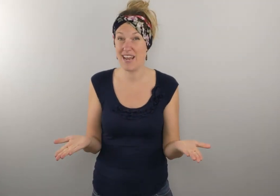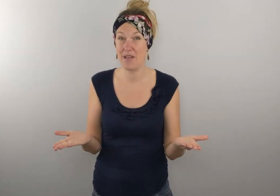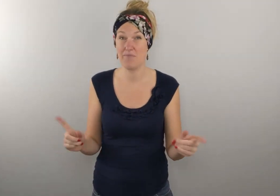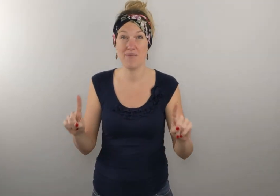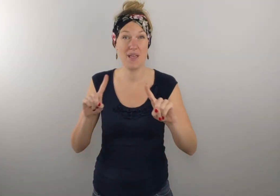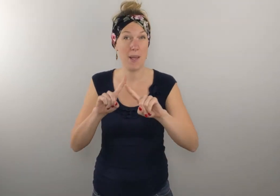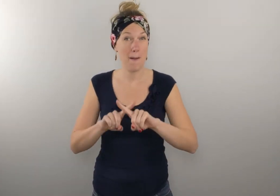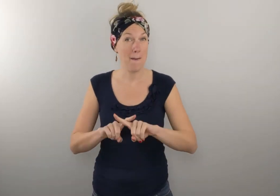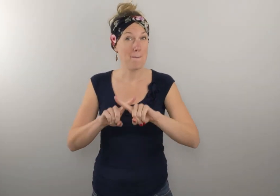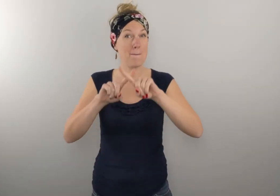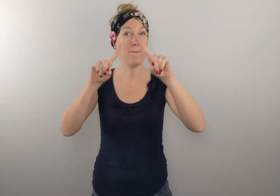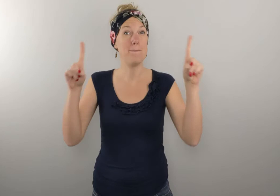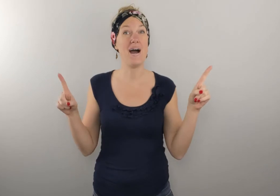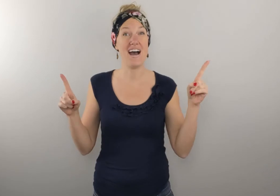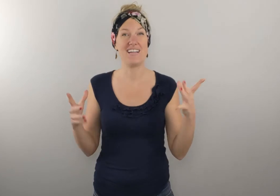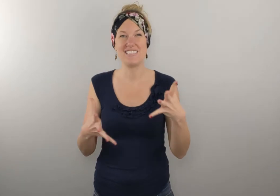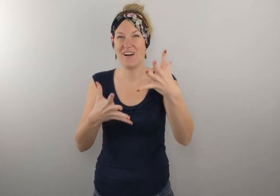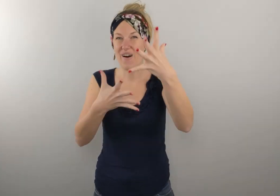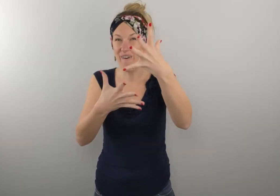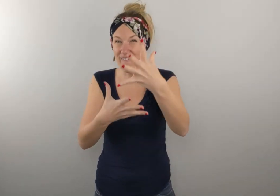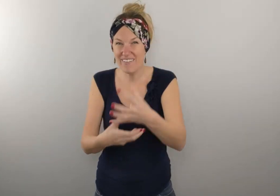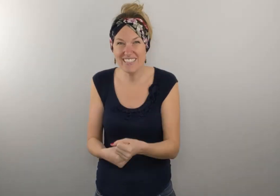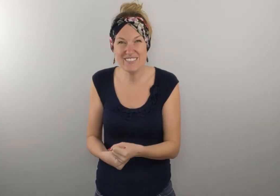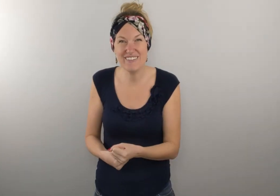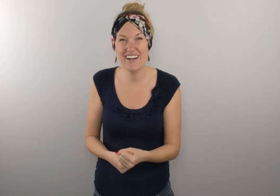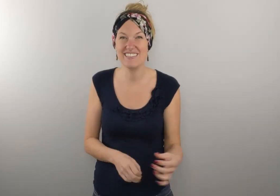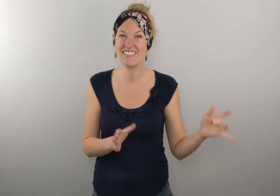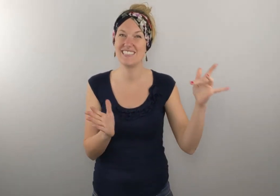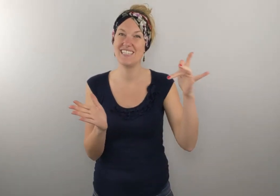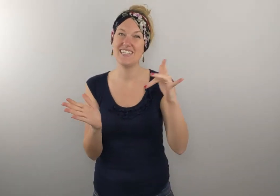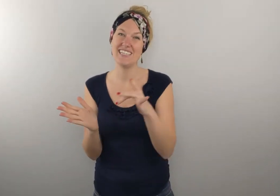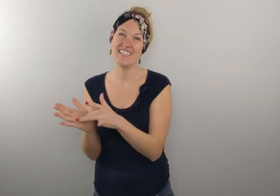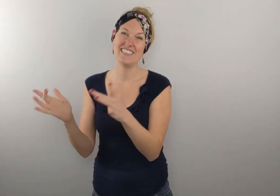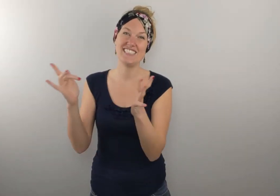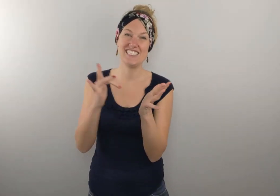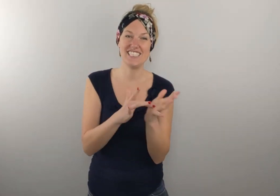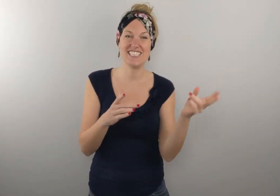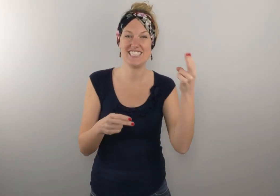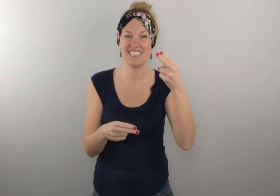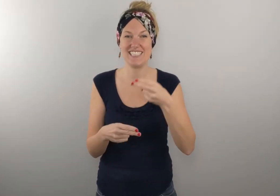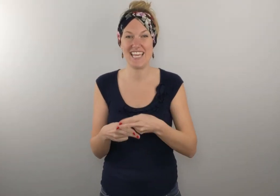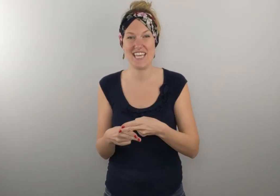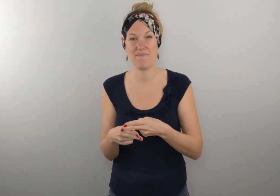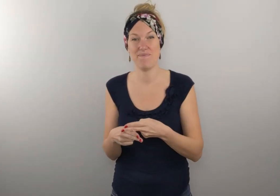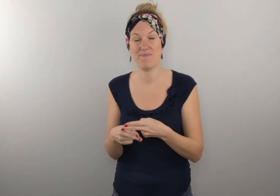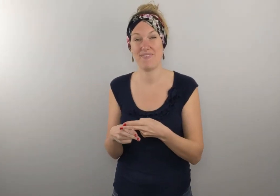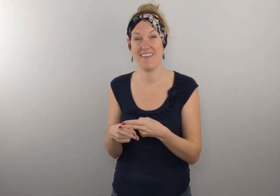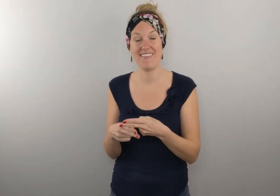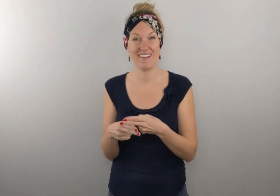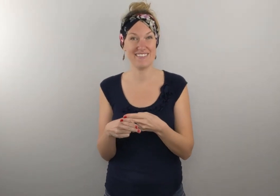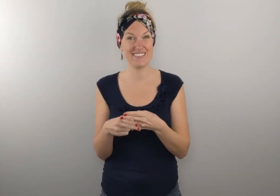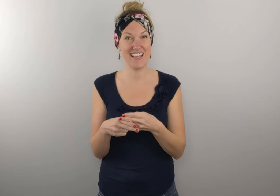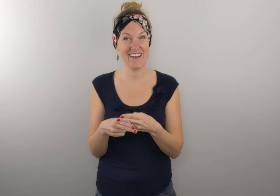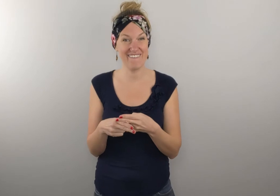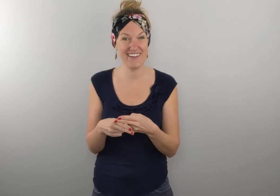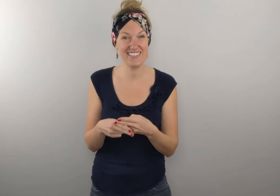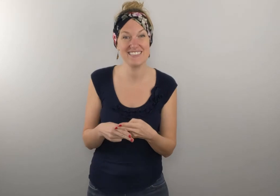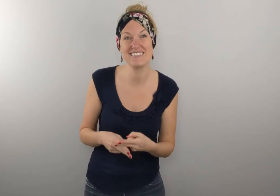frame, but wholly trust in Jesus' name. And then it goes to that chorus.